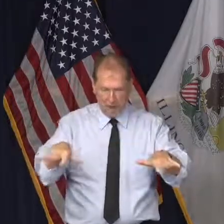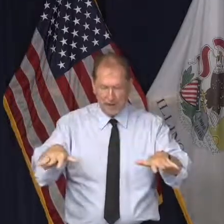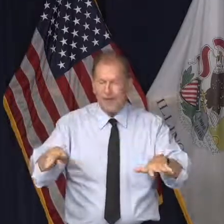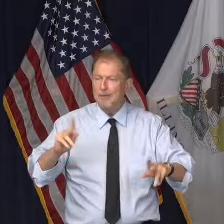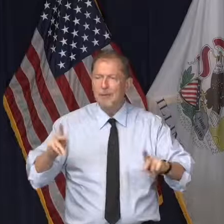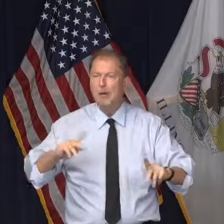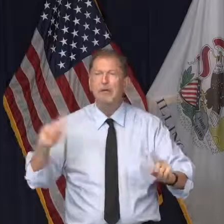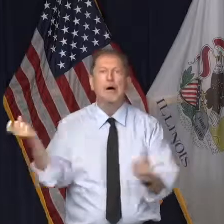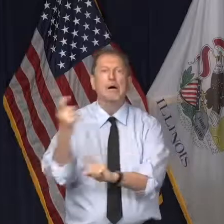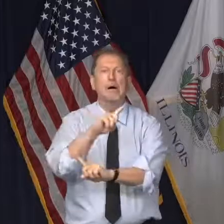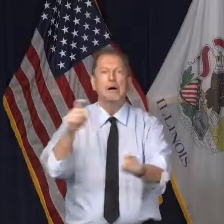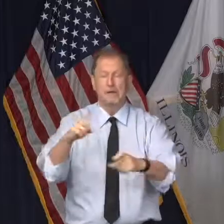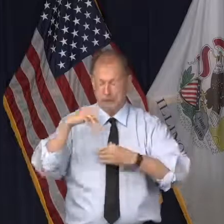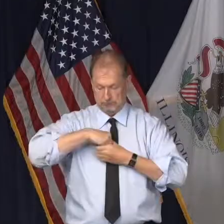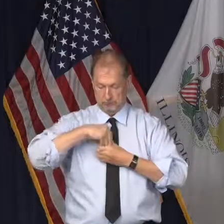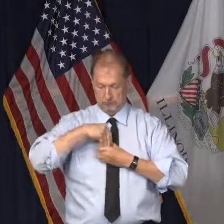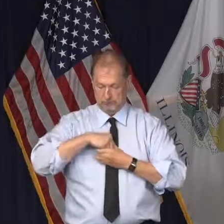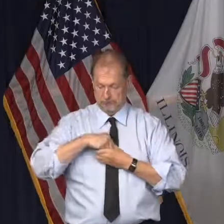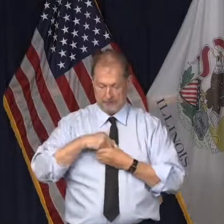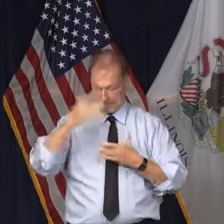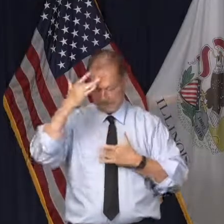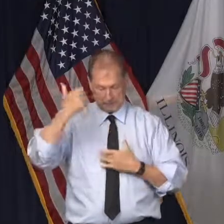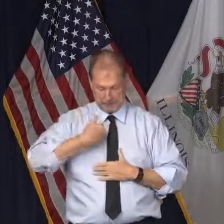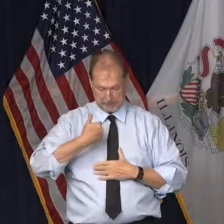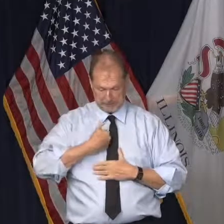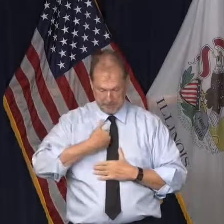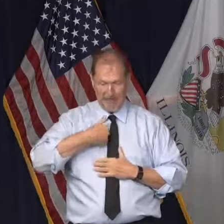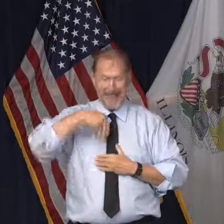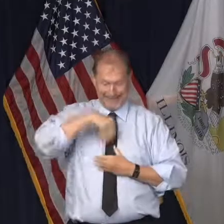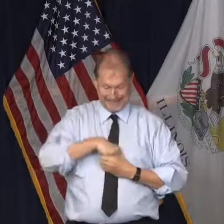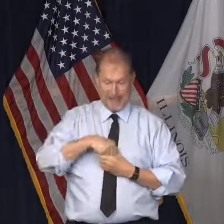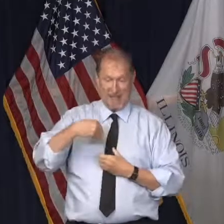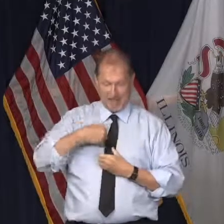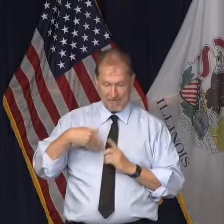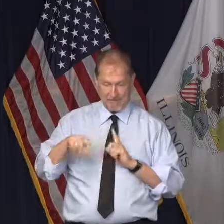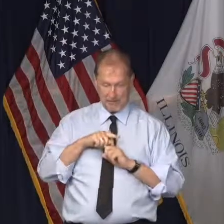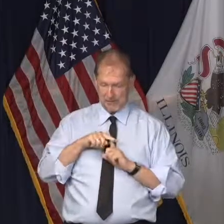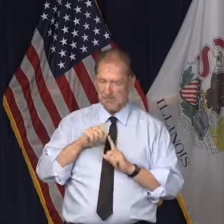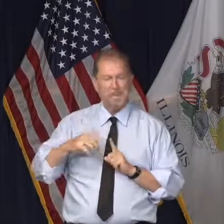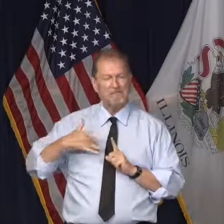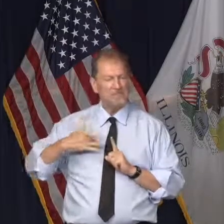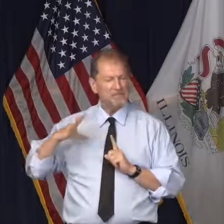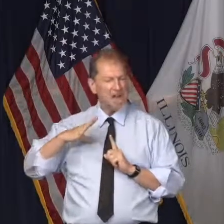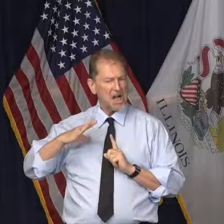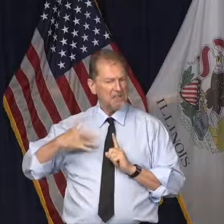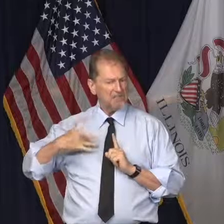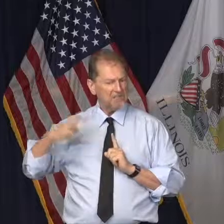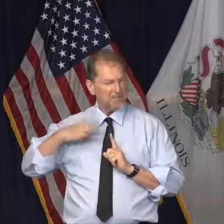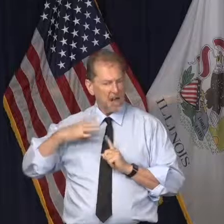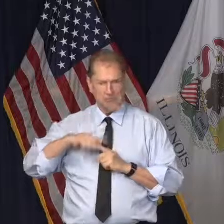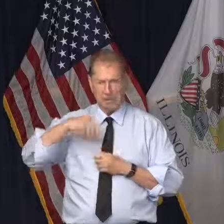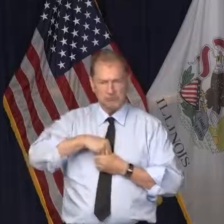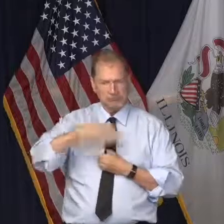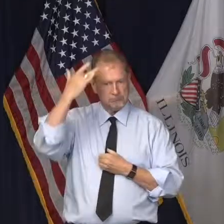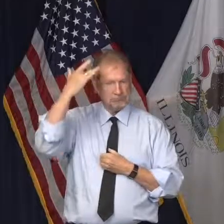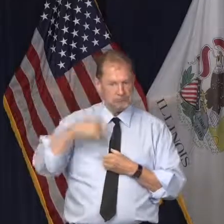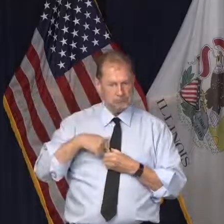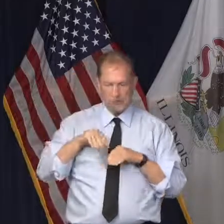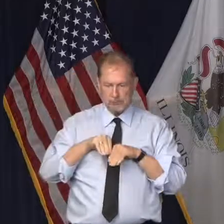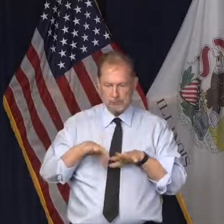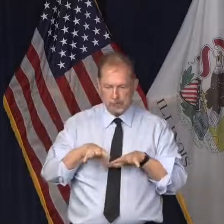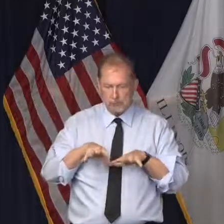around asymptomatic, right, and if they're not getting tested but they are positive, they're spreading it to other people, and the result is that it's going